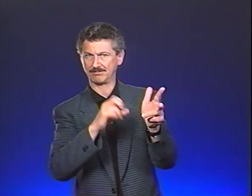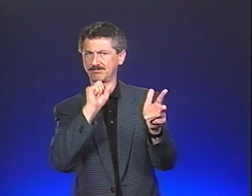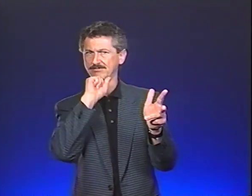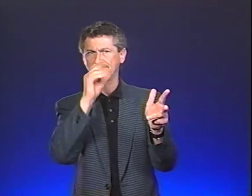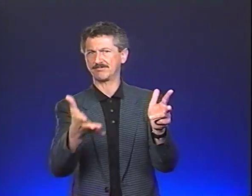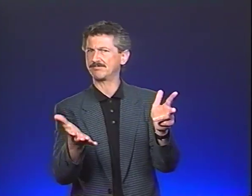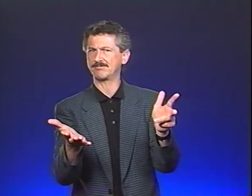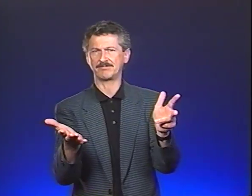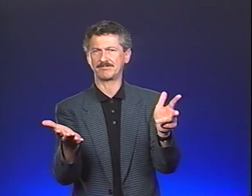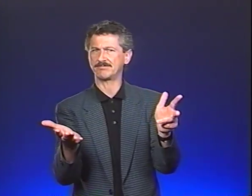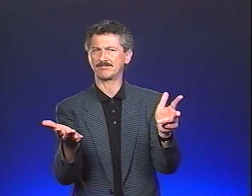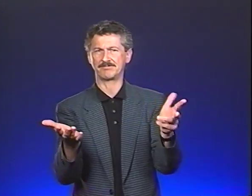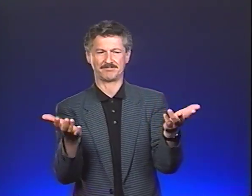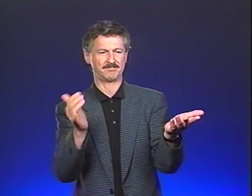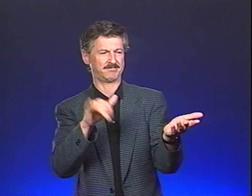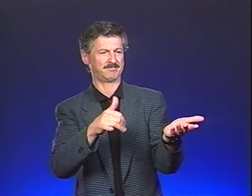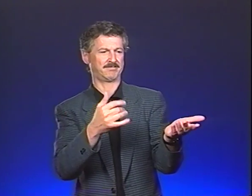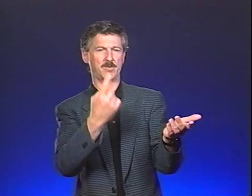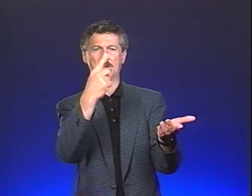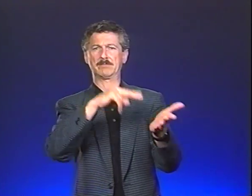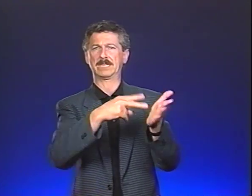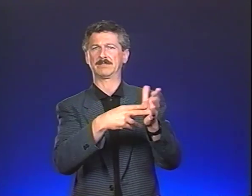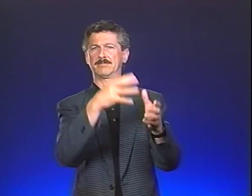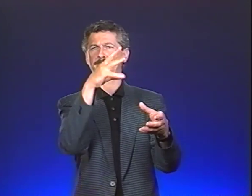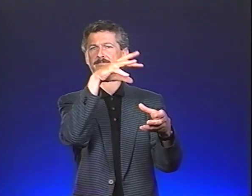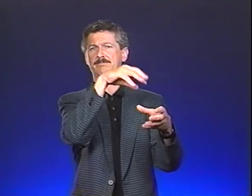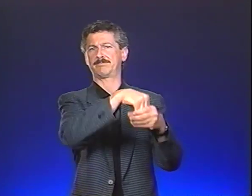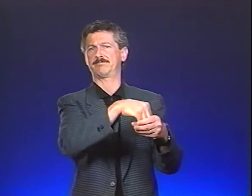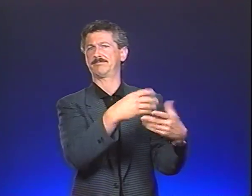the number 3 but carries no numeral value.